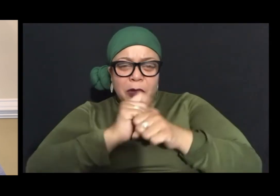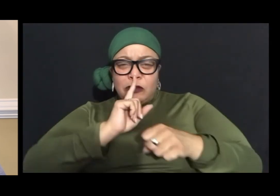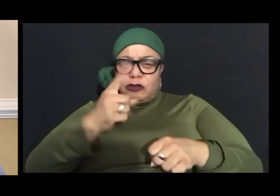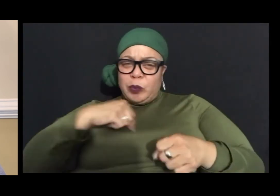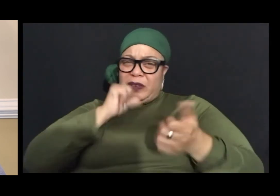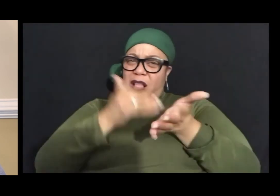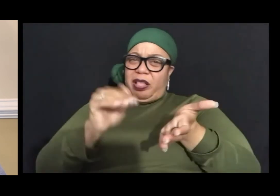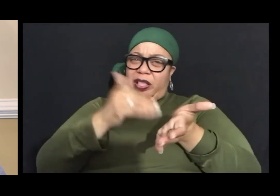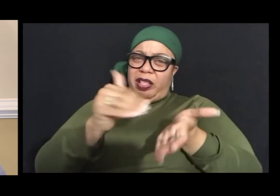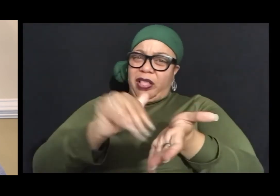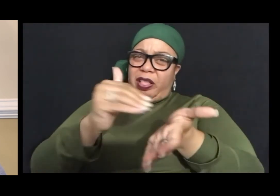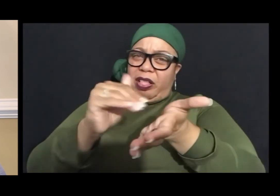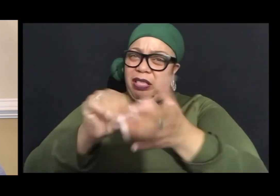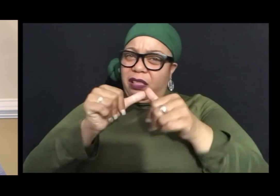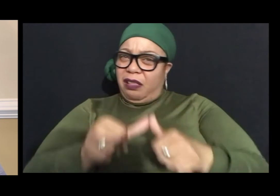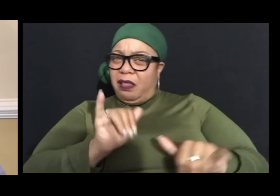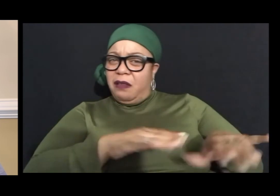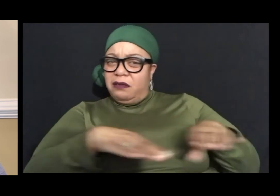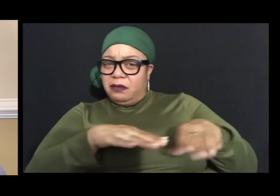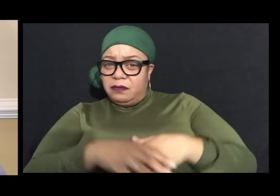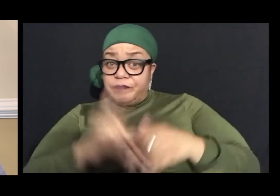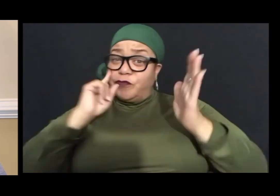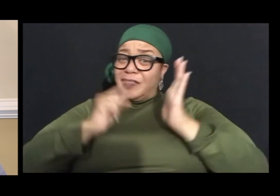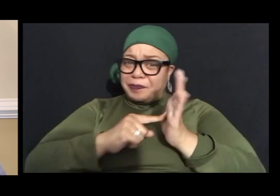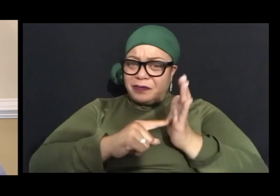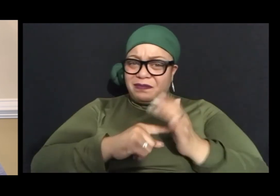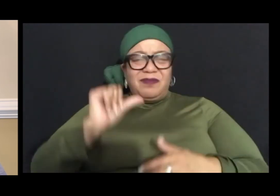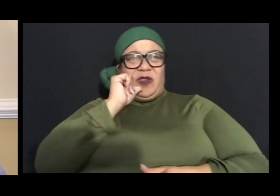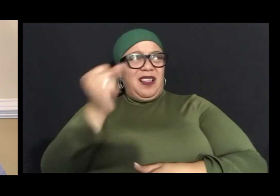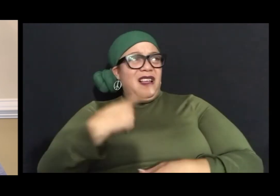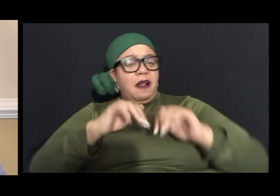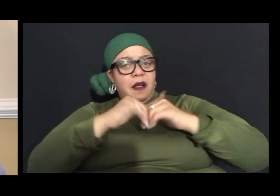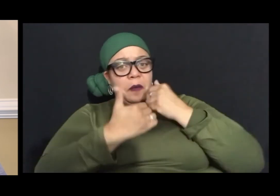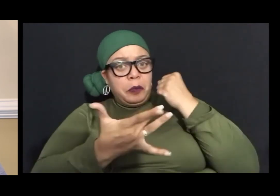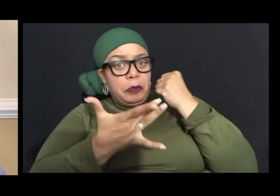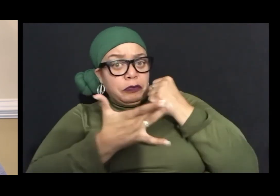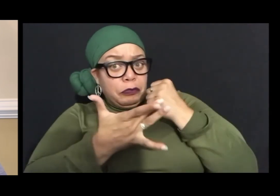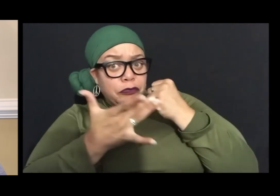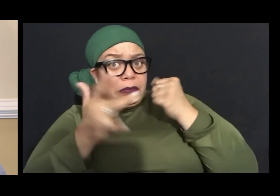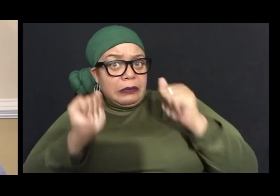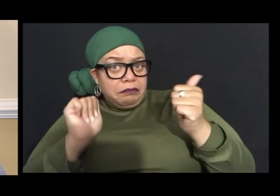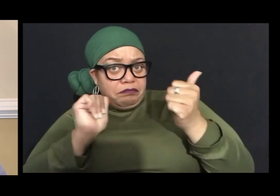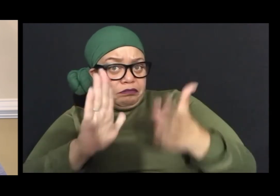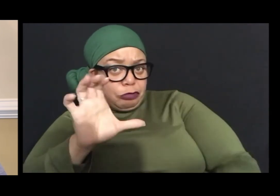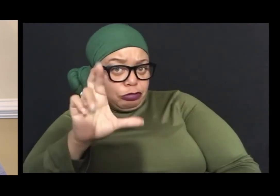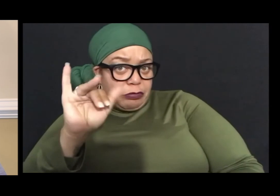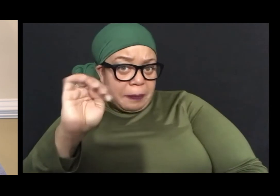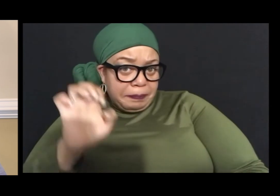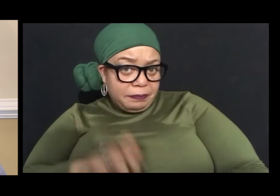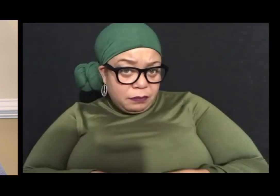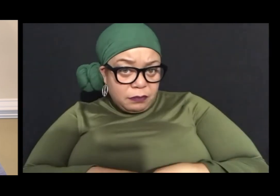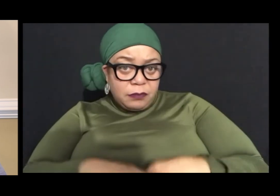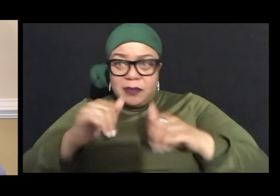For example, do not ask how technology can address crime. What we end up with is predictive